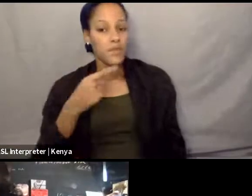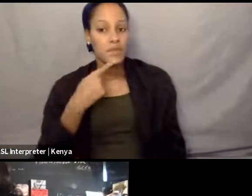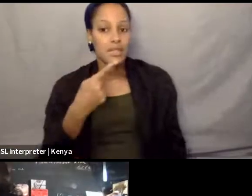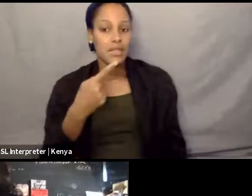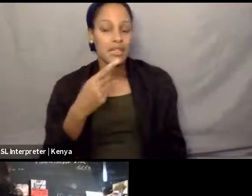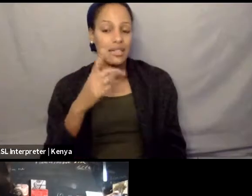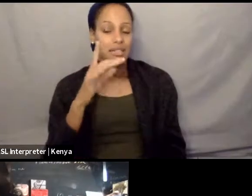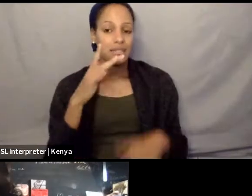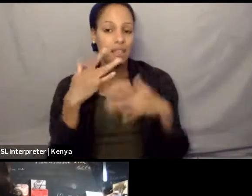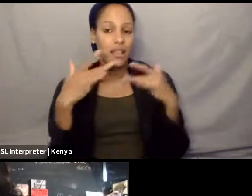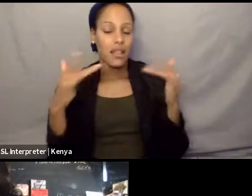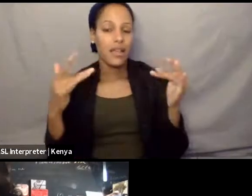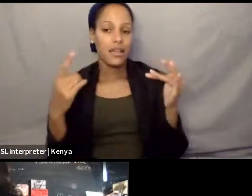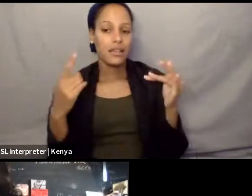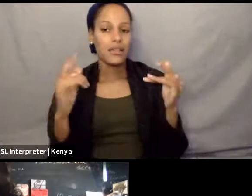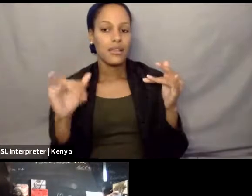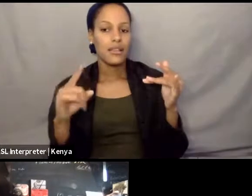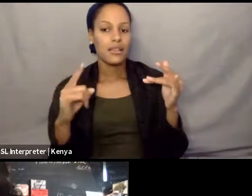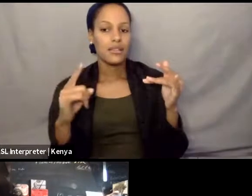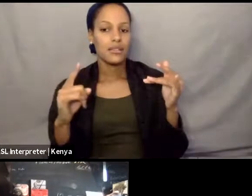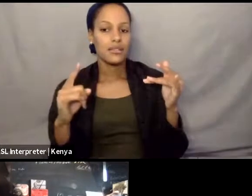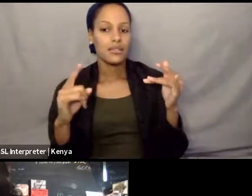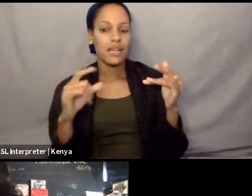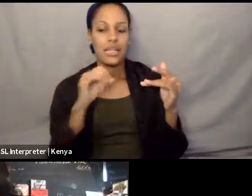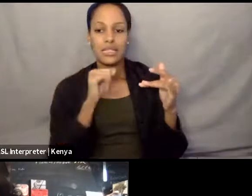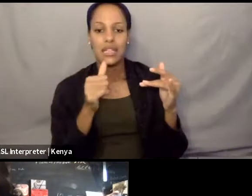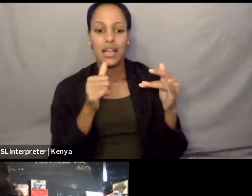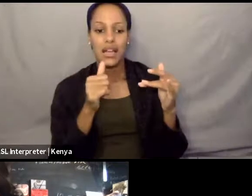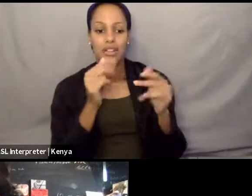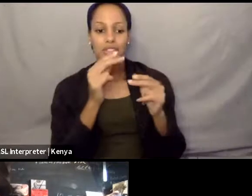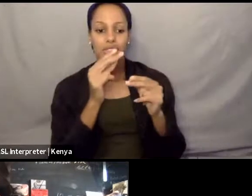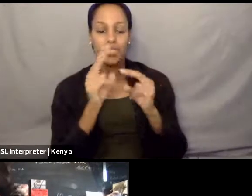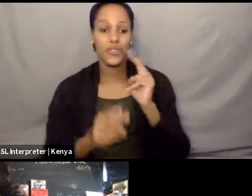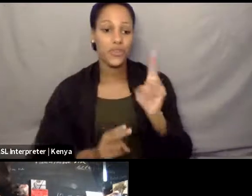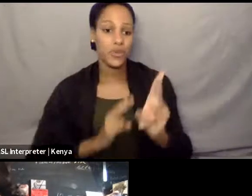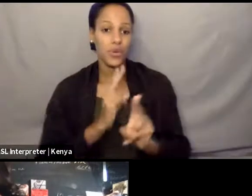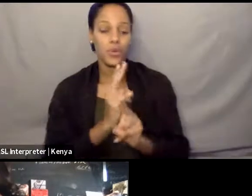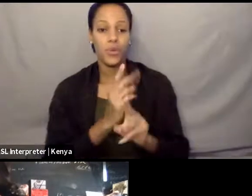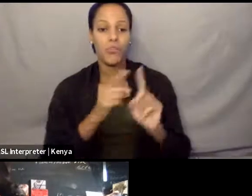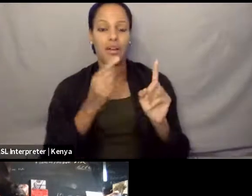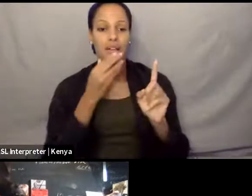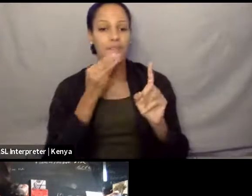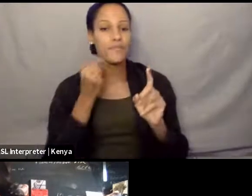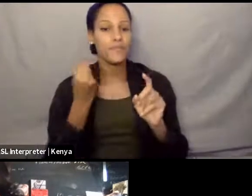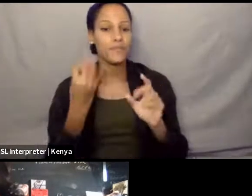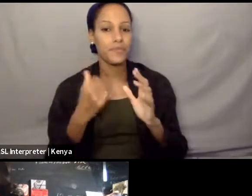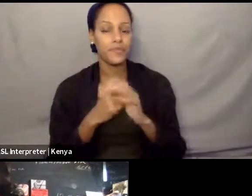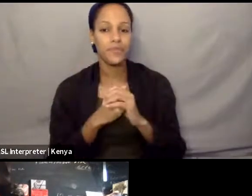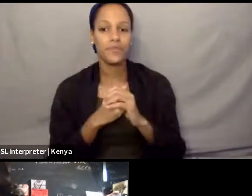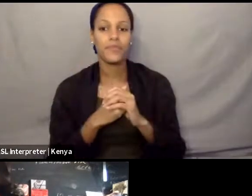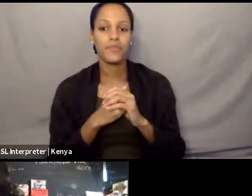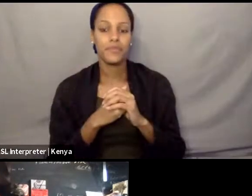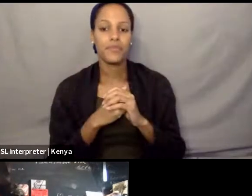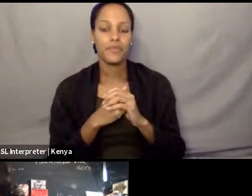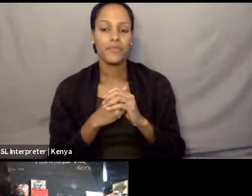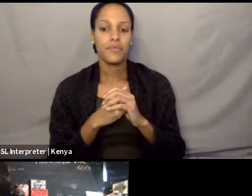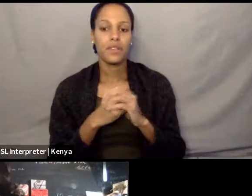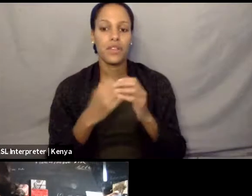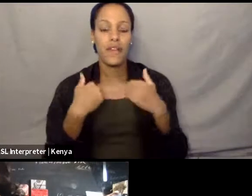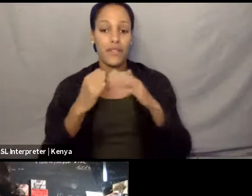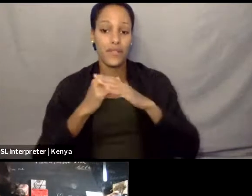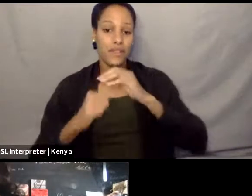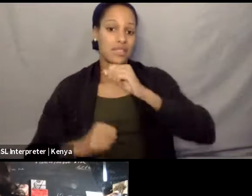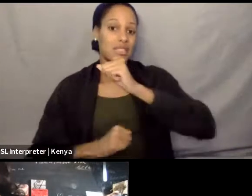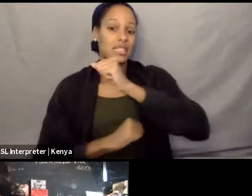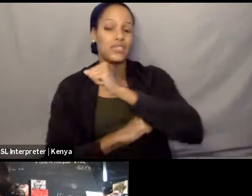you say delight is not universal, but yeah. But again, it sounds like, you know, there is a foundation underneath of that